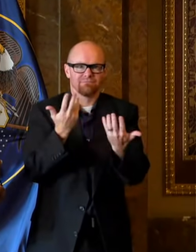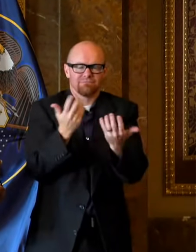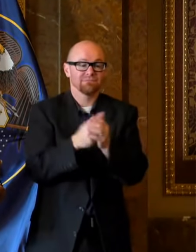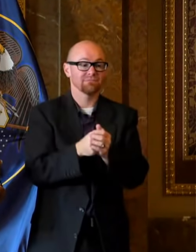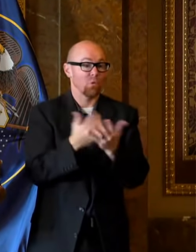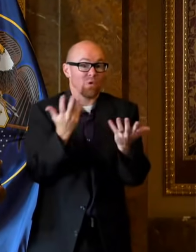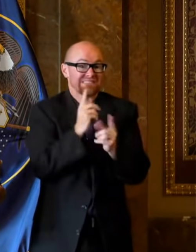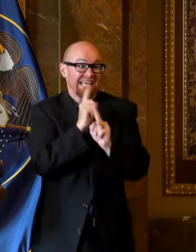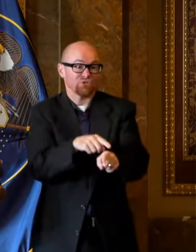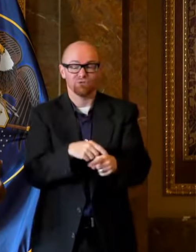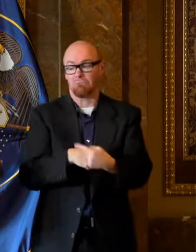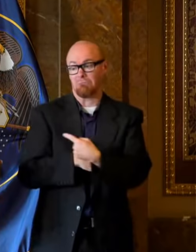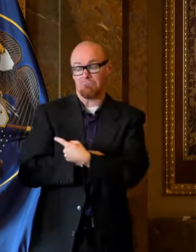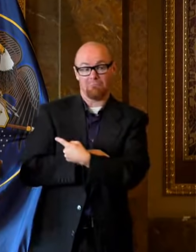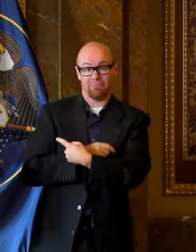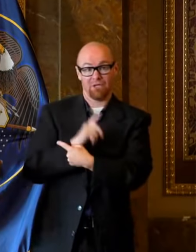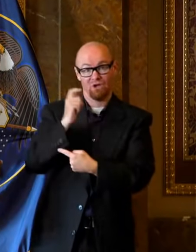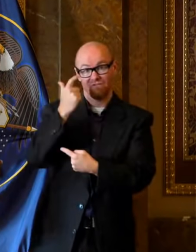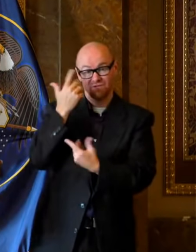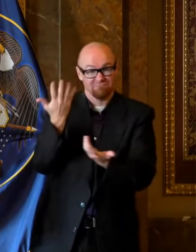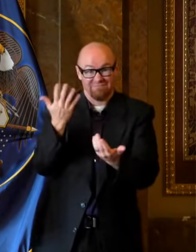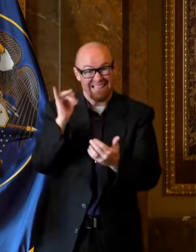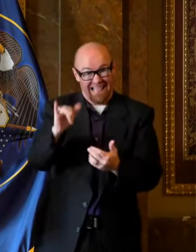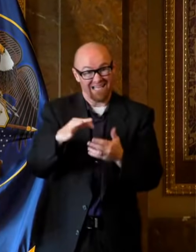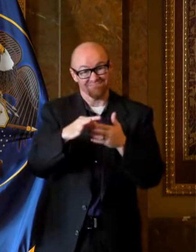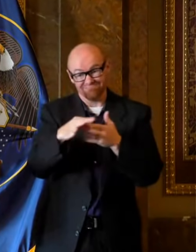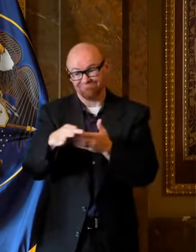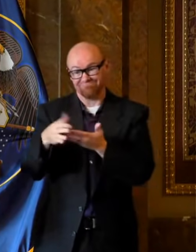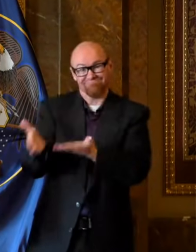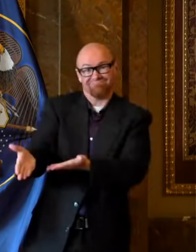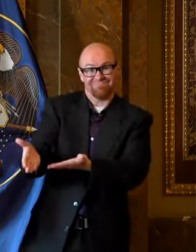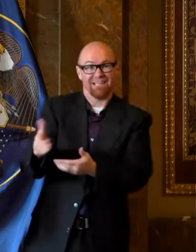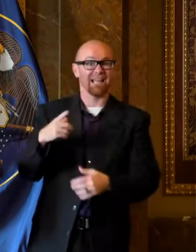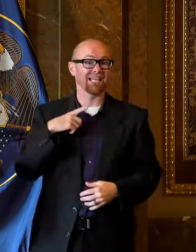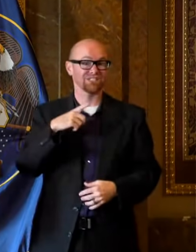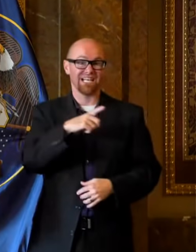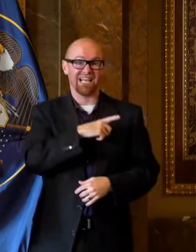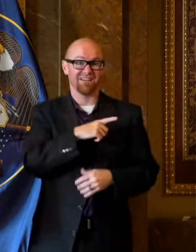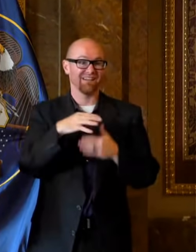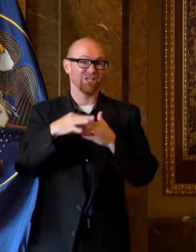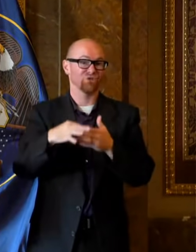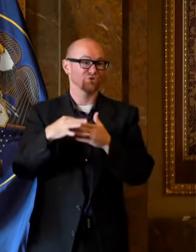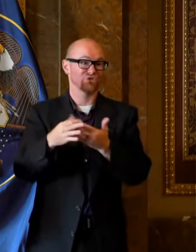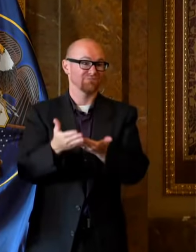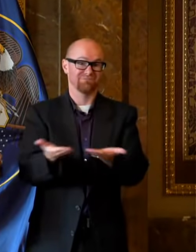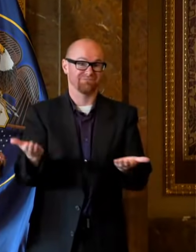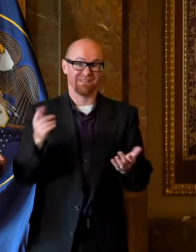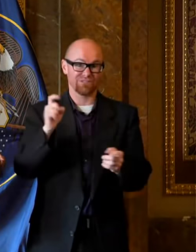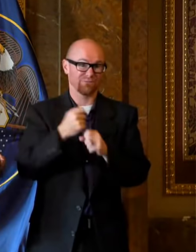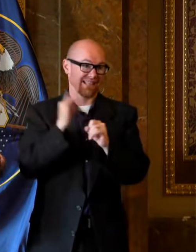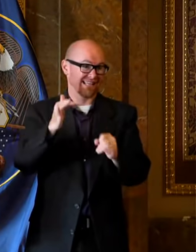leadership. I don't. There isn't a huge appetite, and me included, for